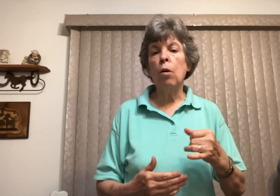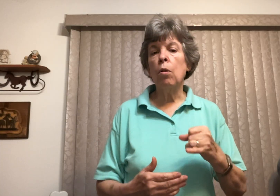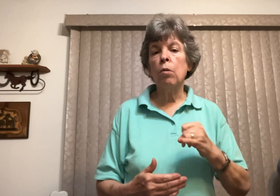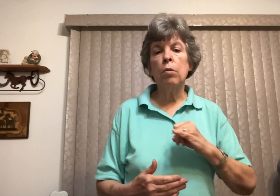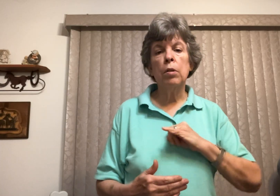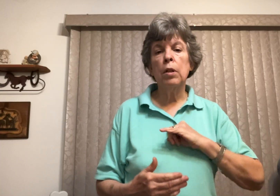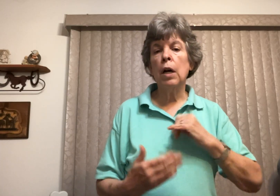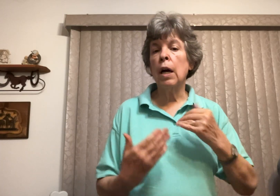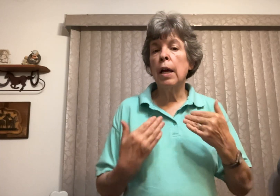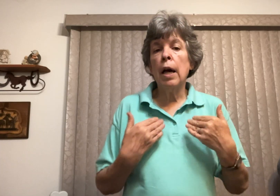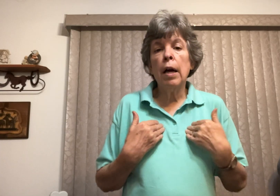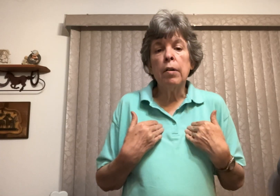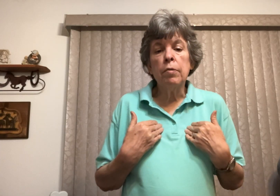all I have.